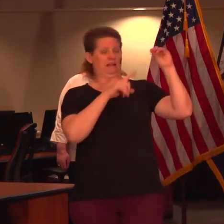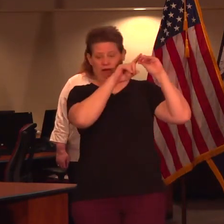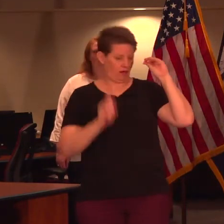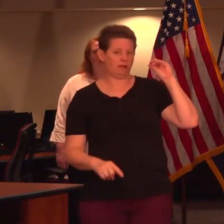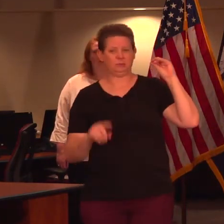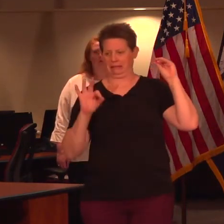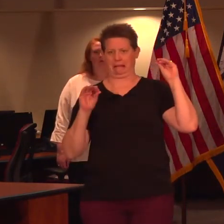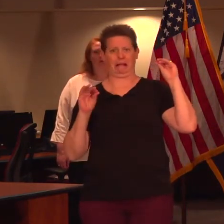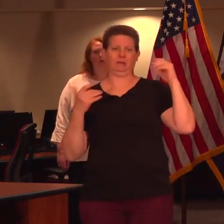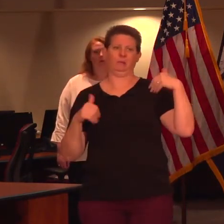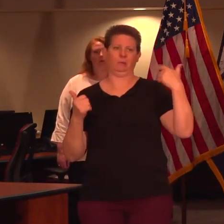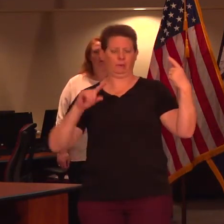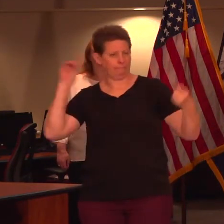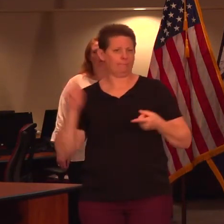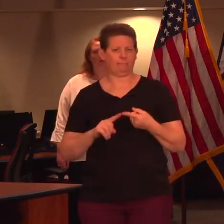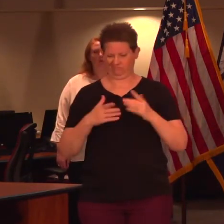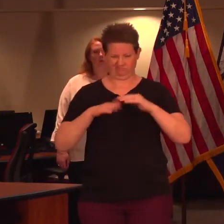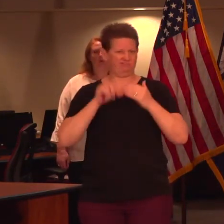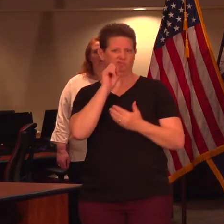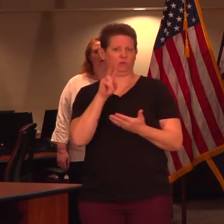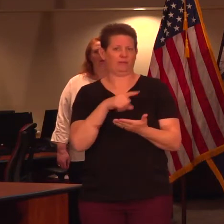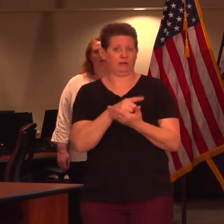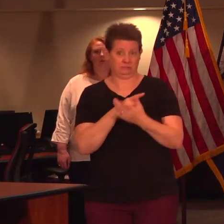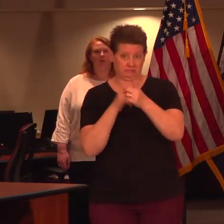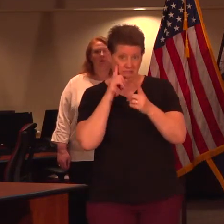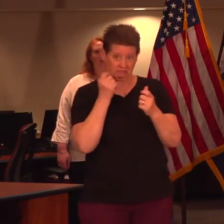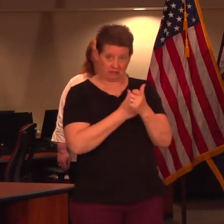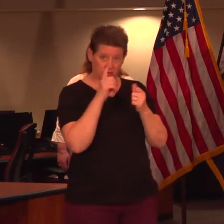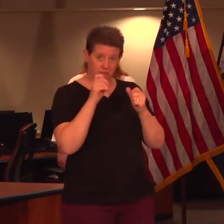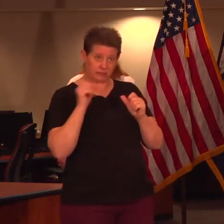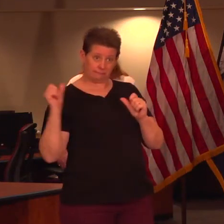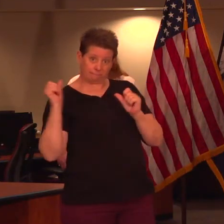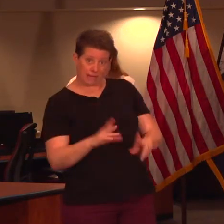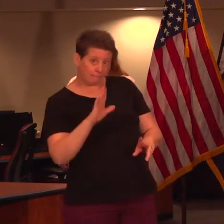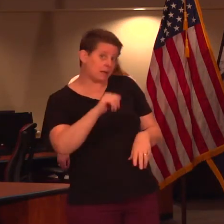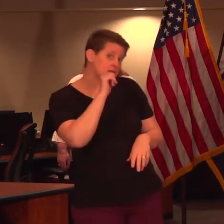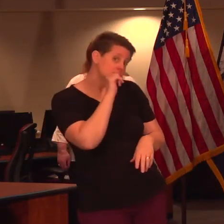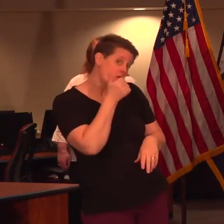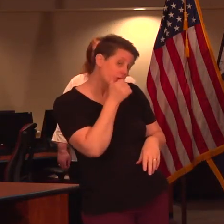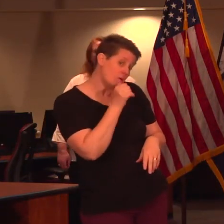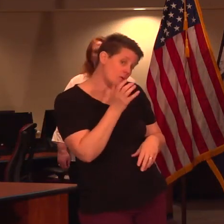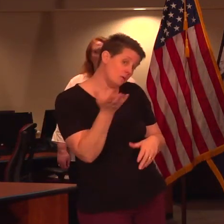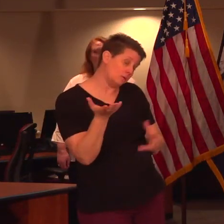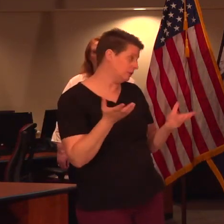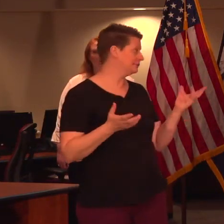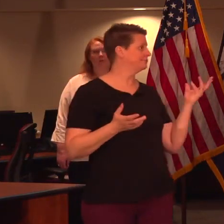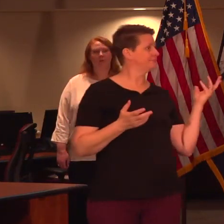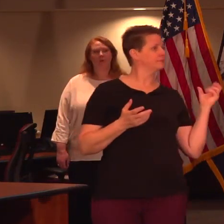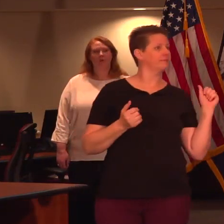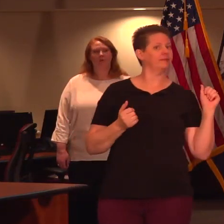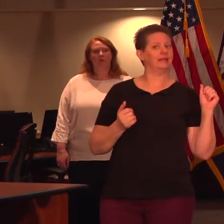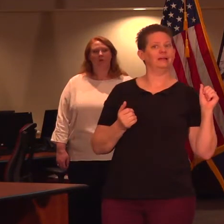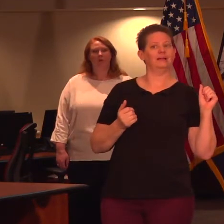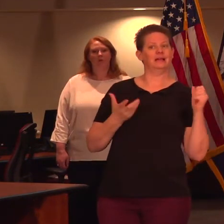about 90,000 in really less than 12 hours. But you think everybody should be back up by tomorrow or Wednesday? Now, I wouldn't